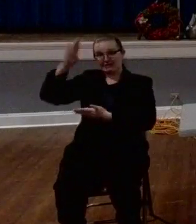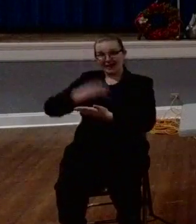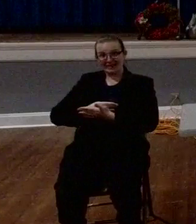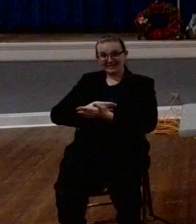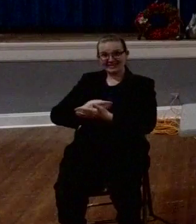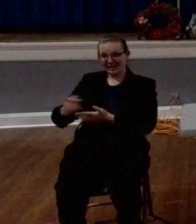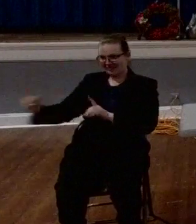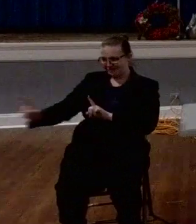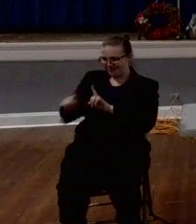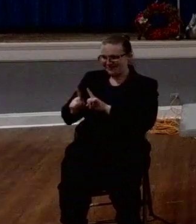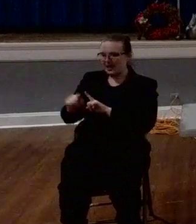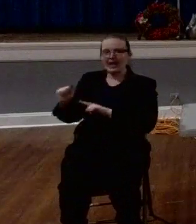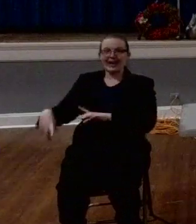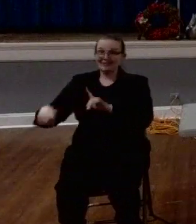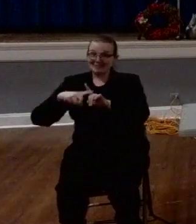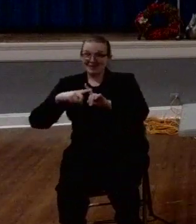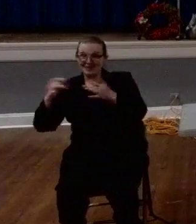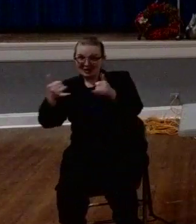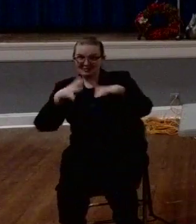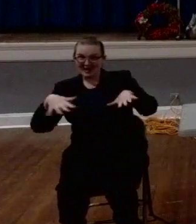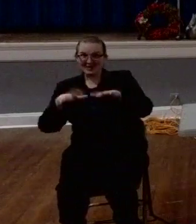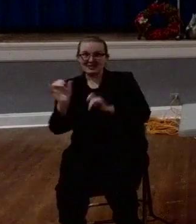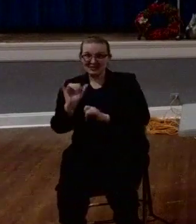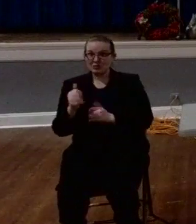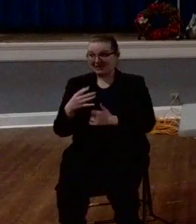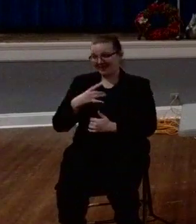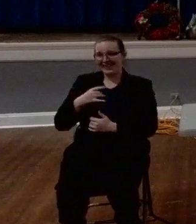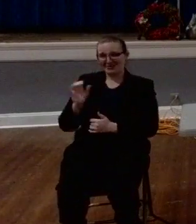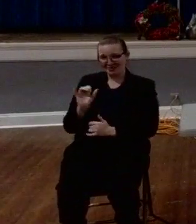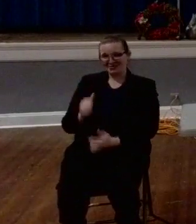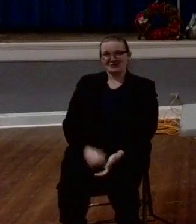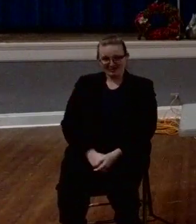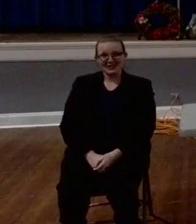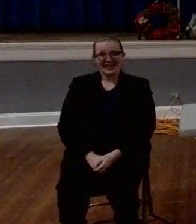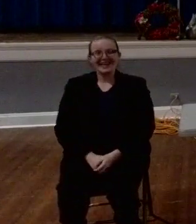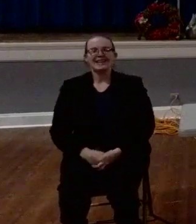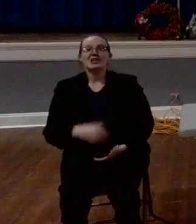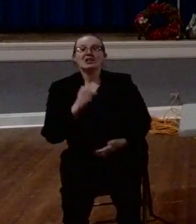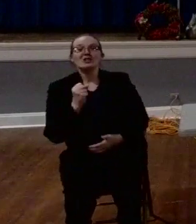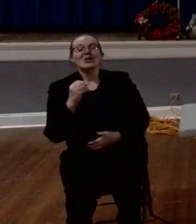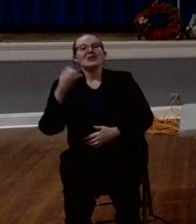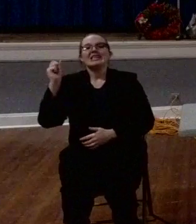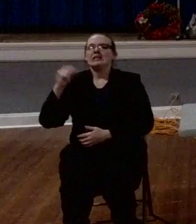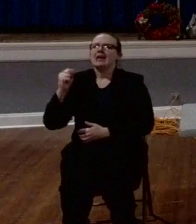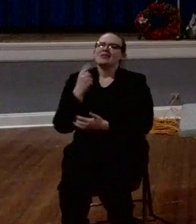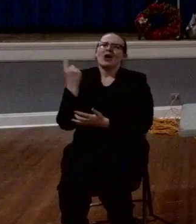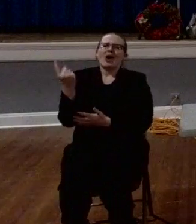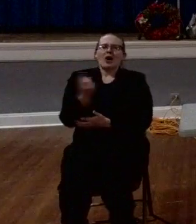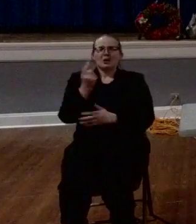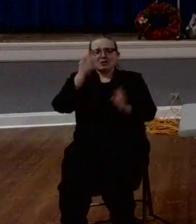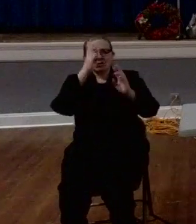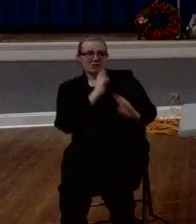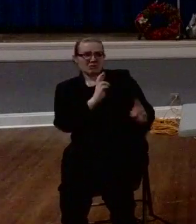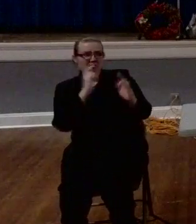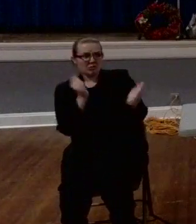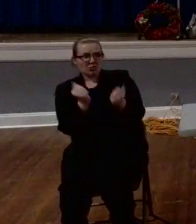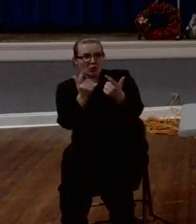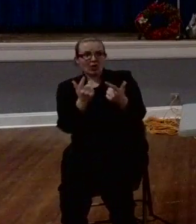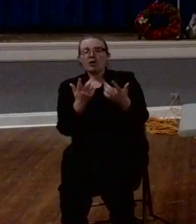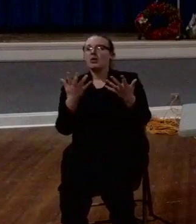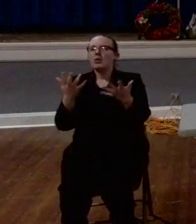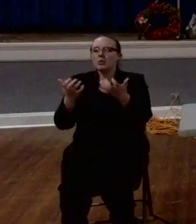a thumbs up to the playgrounds as well. So that's good news there. But yes, always and respectfully to everybody, we